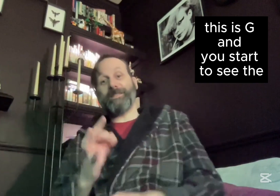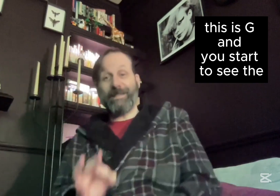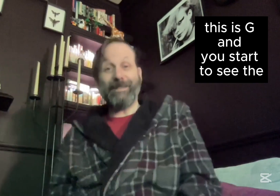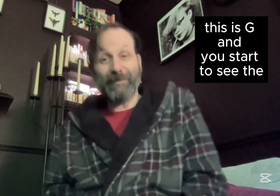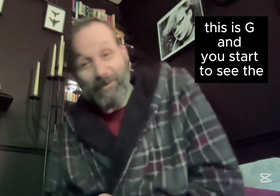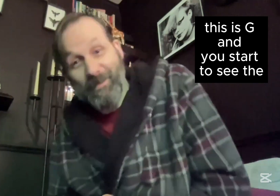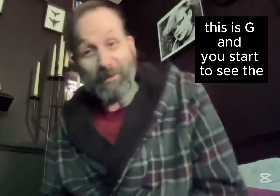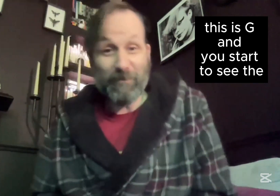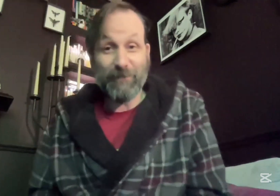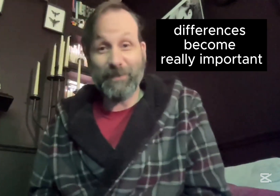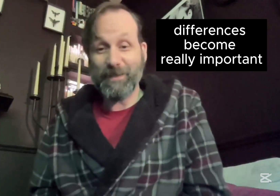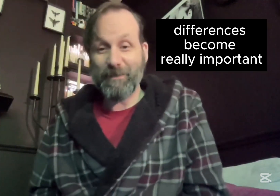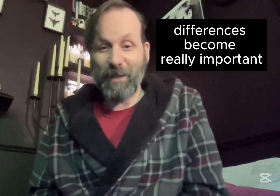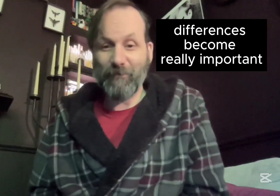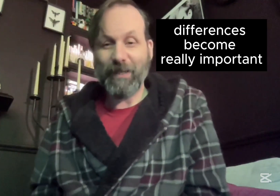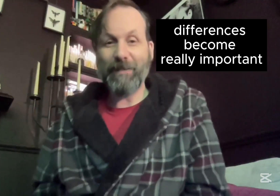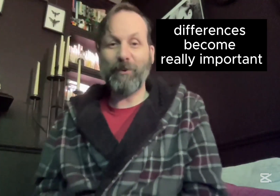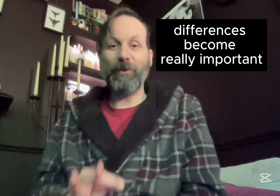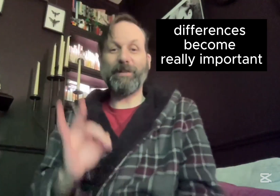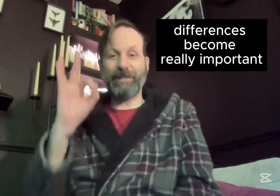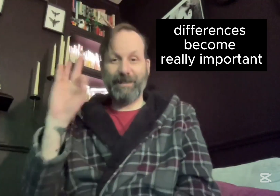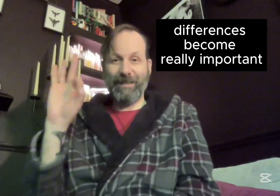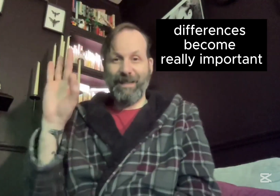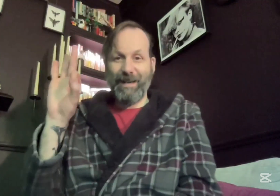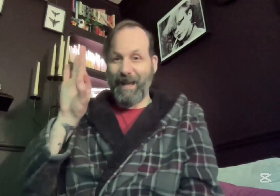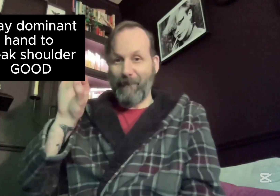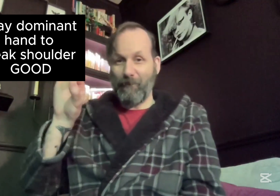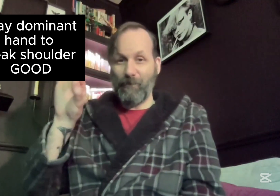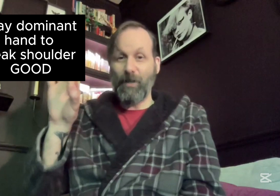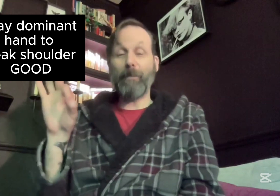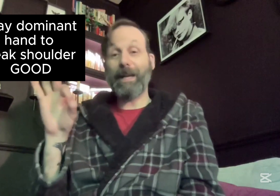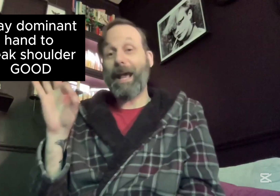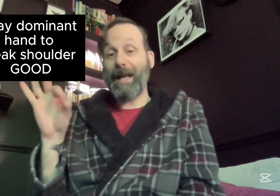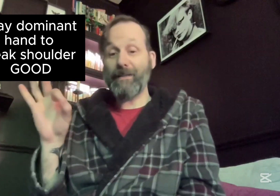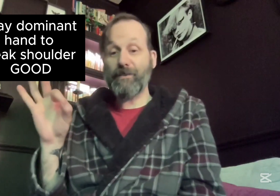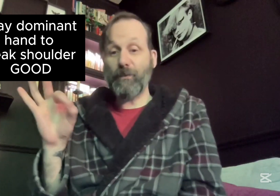start to see the differences become really important. Okay, dominant hand